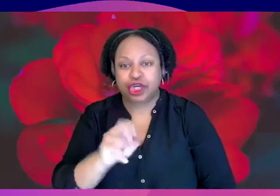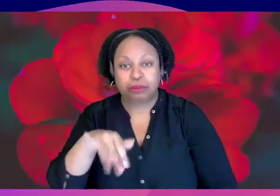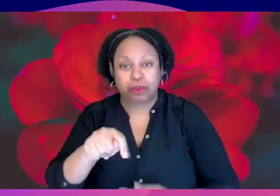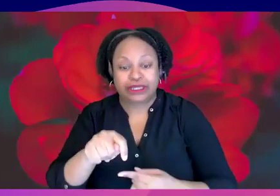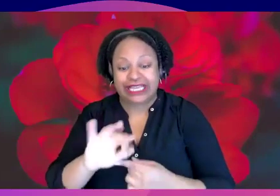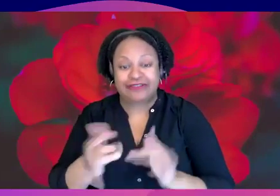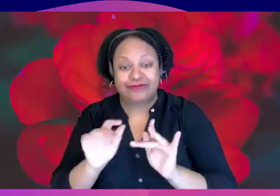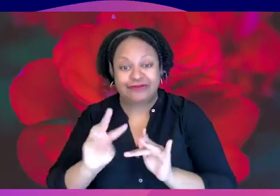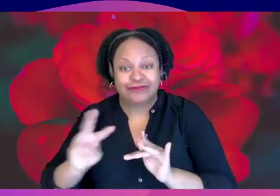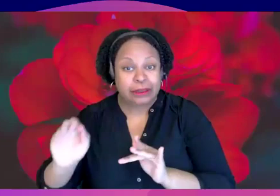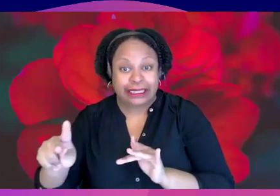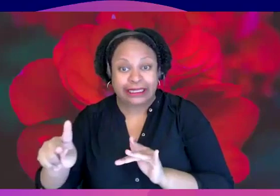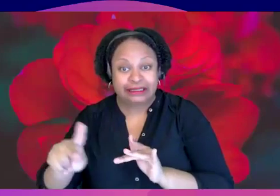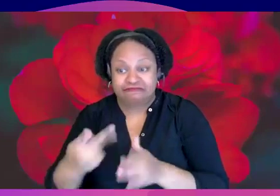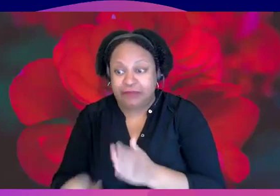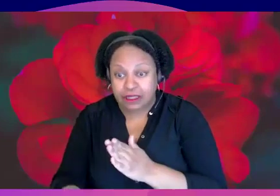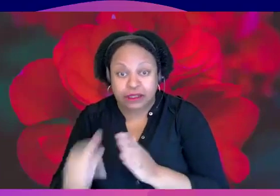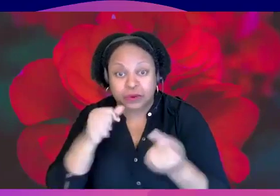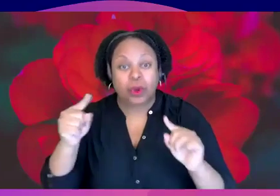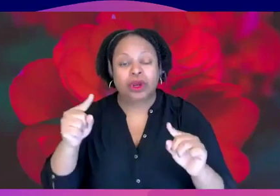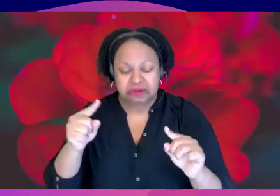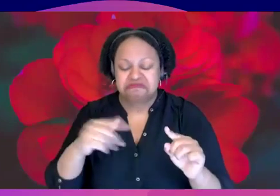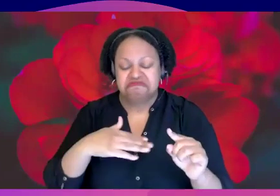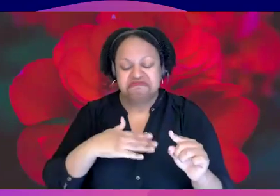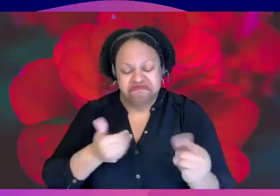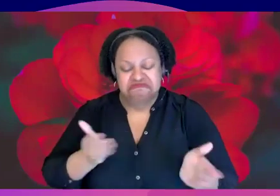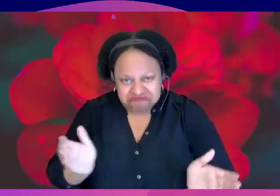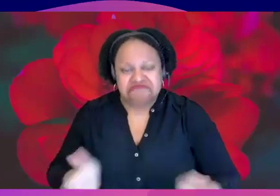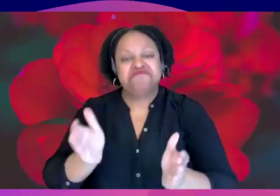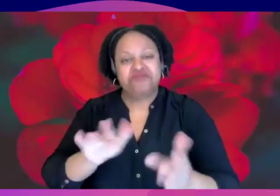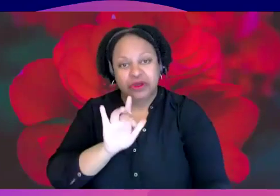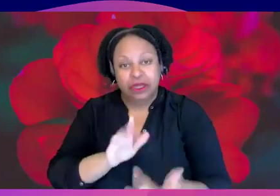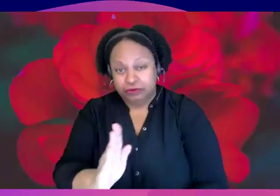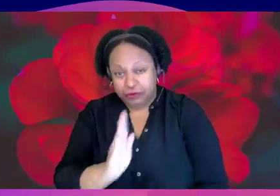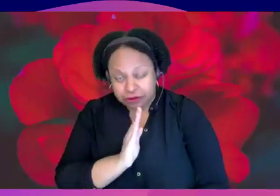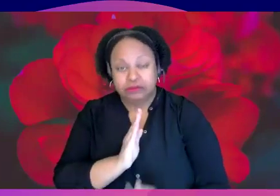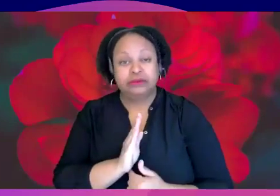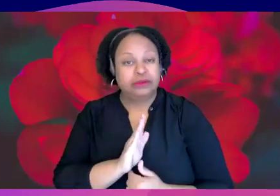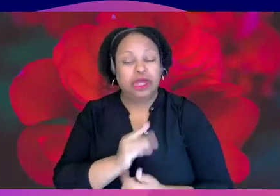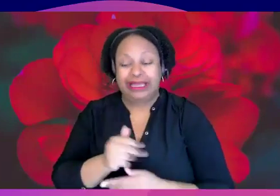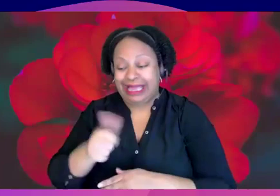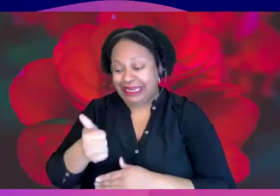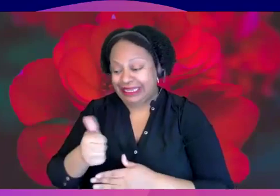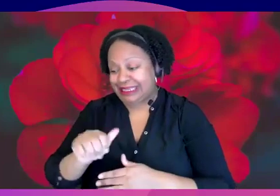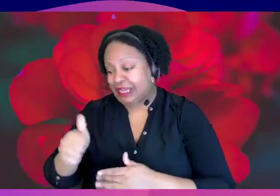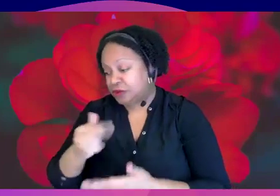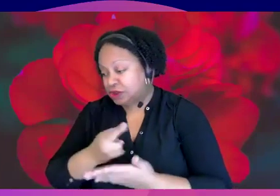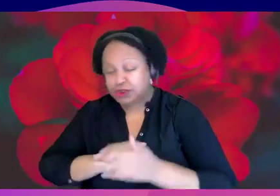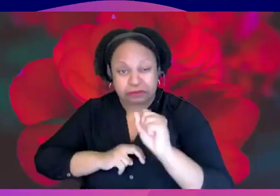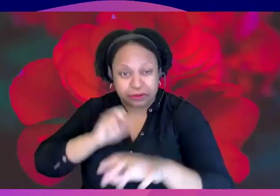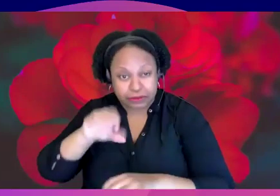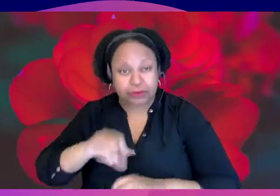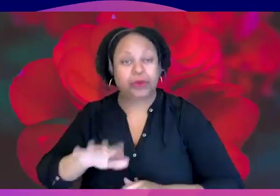the link doesn't work for you, please feel free to reach out to me directly. I'm happy to share any of the resources that I mentioned and of course the